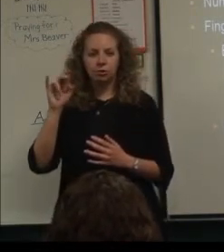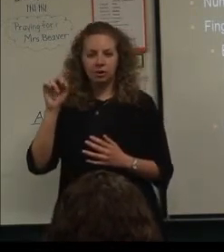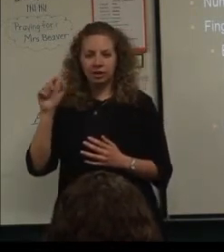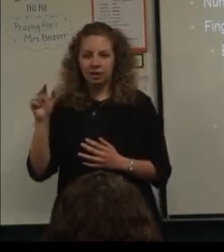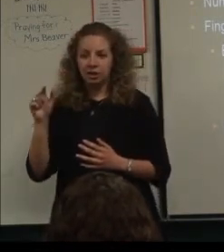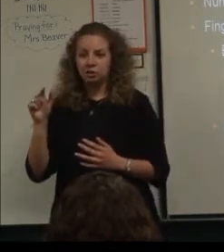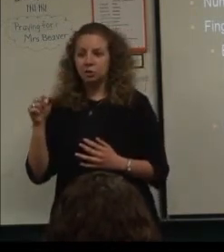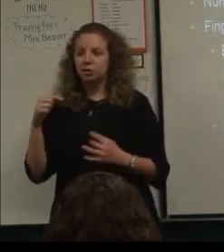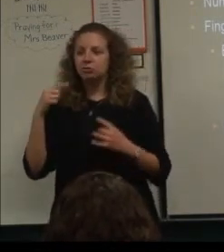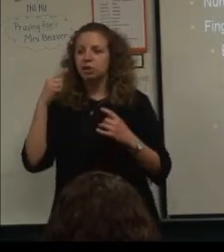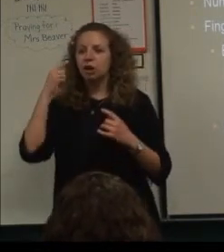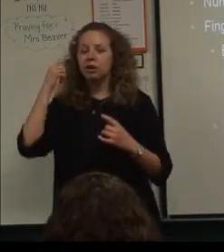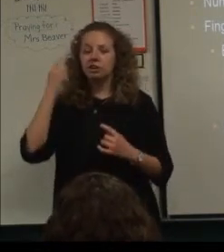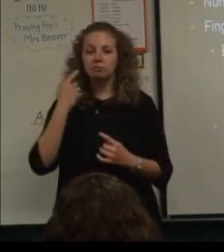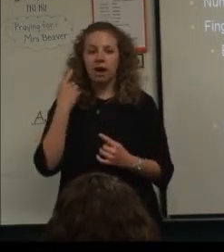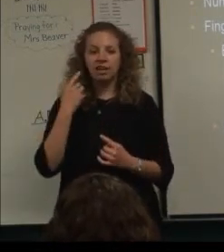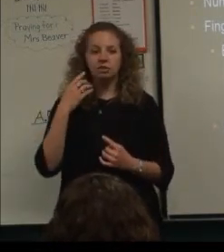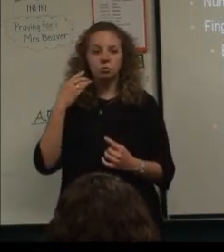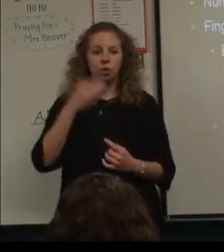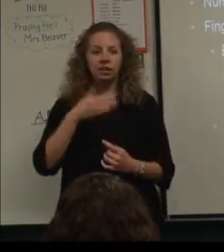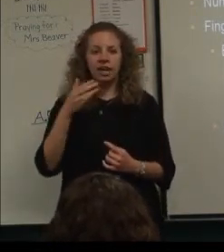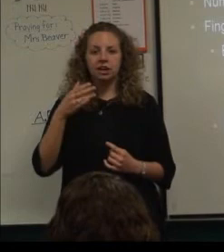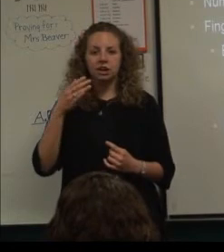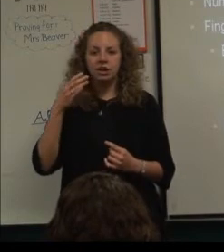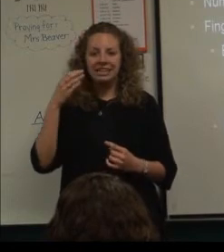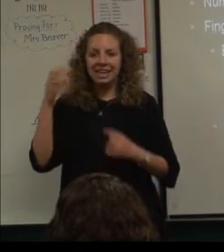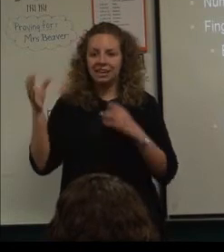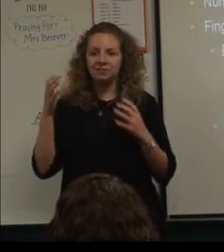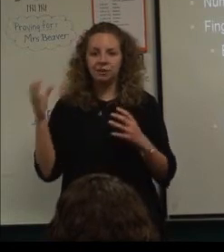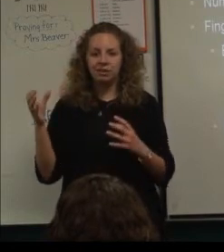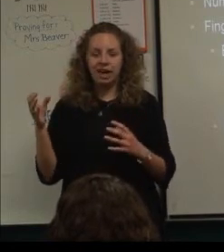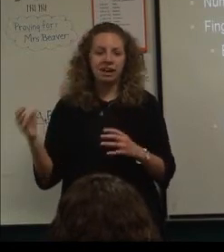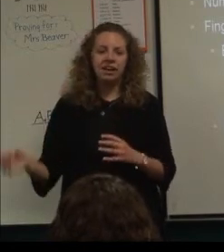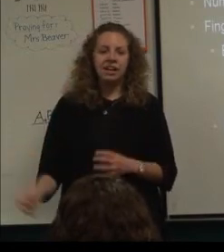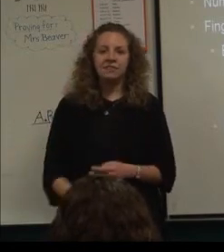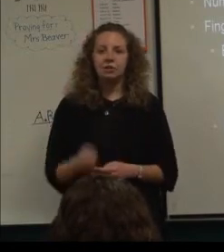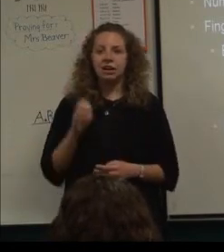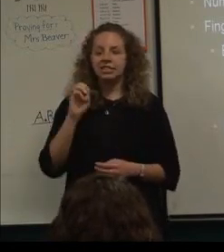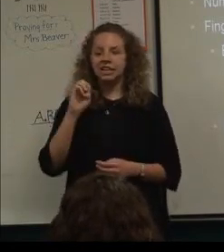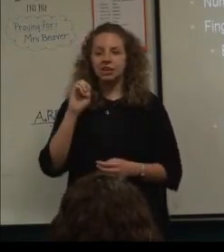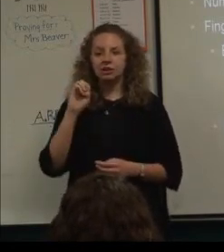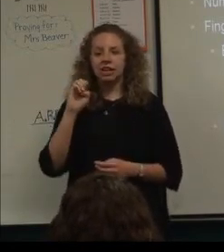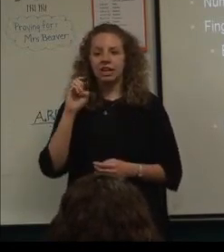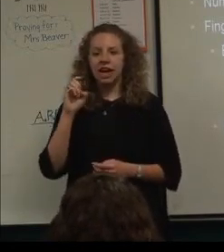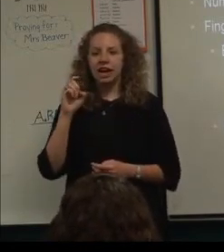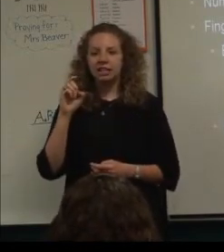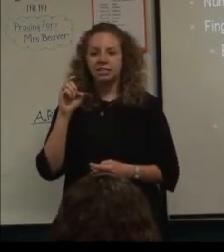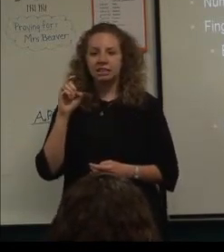exploring. So you know in your mind what letter can fit with that. If you had to hear and you're like X,